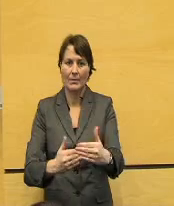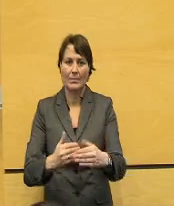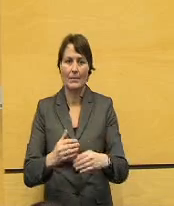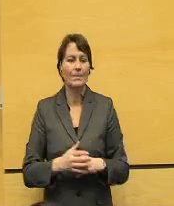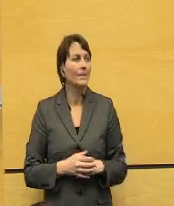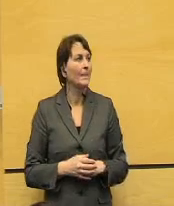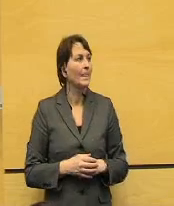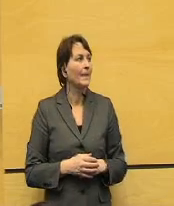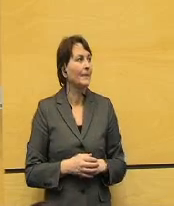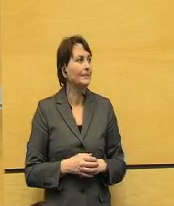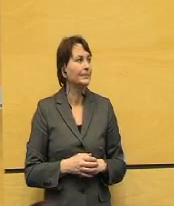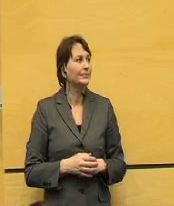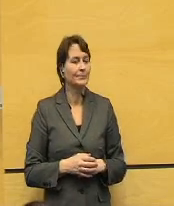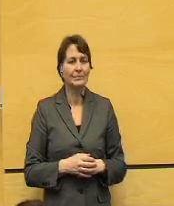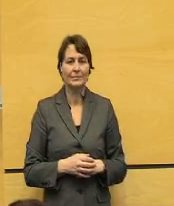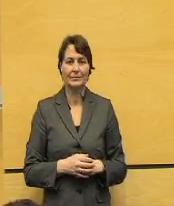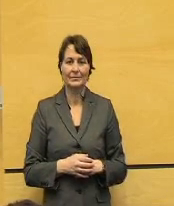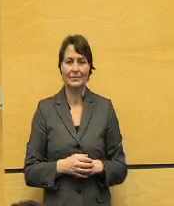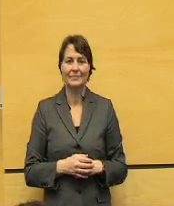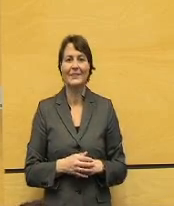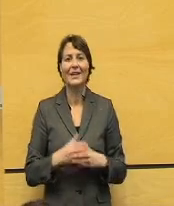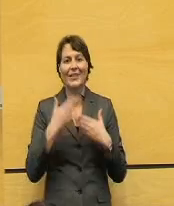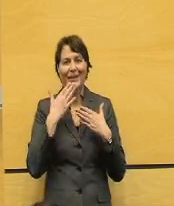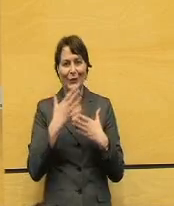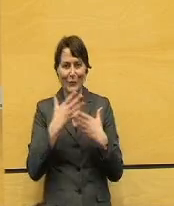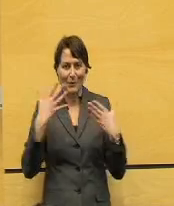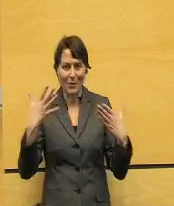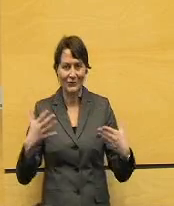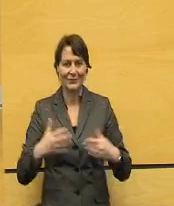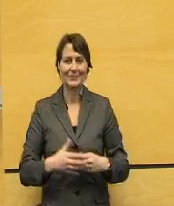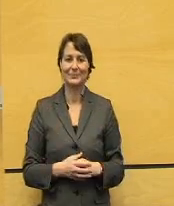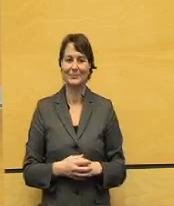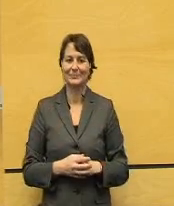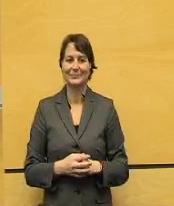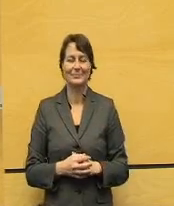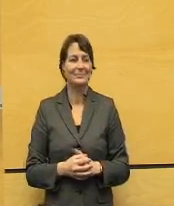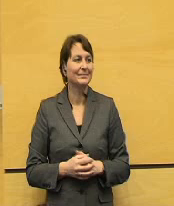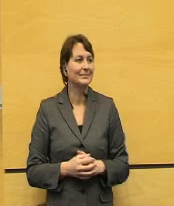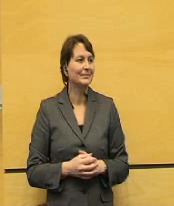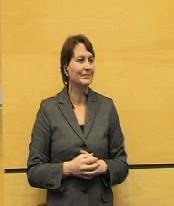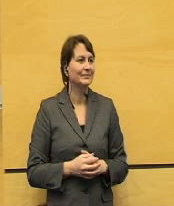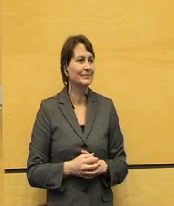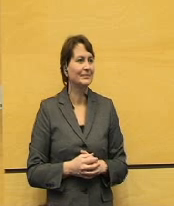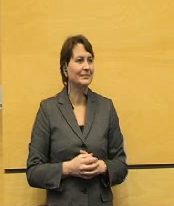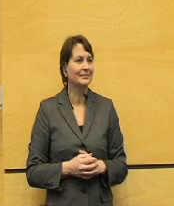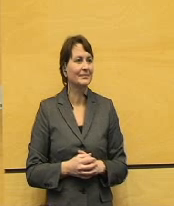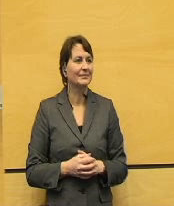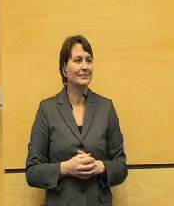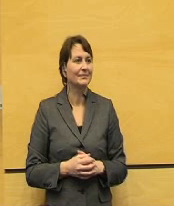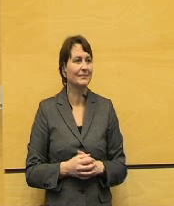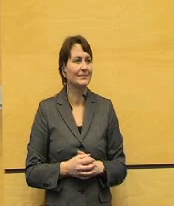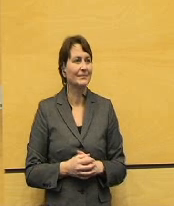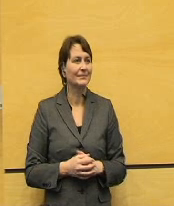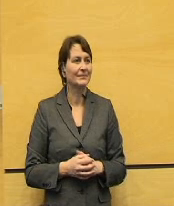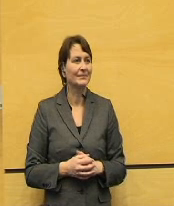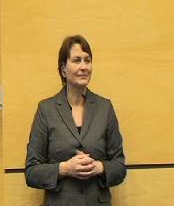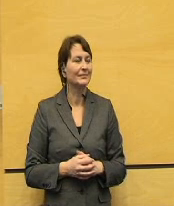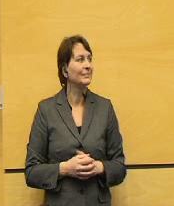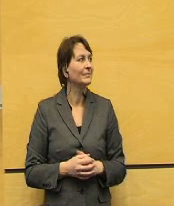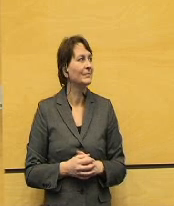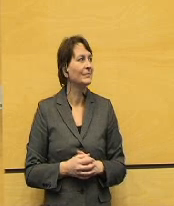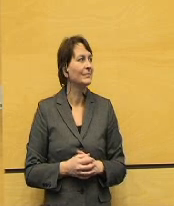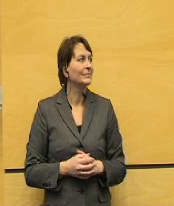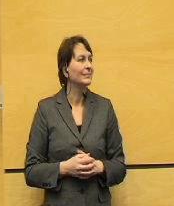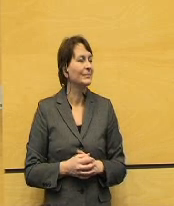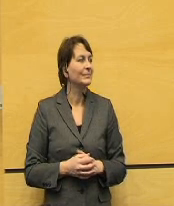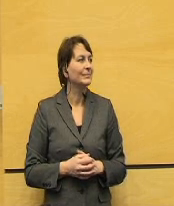Thank you. Okay, thank you very much. We have a very limited times, but